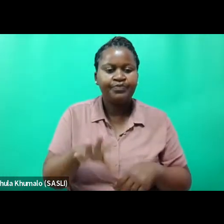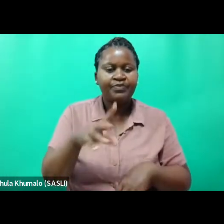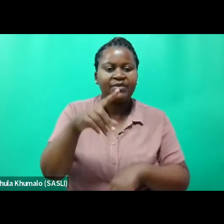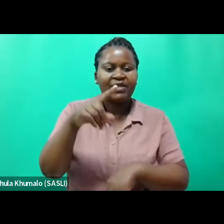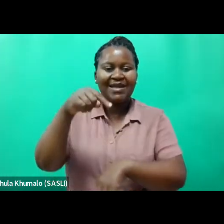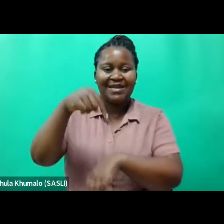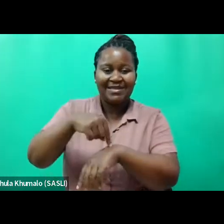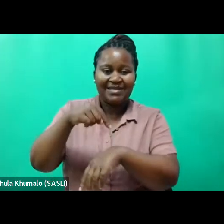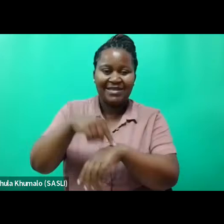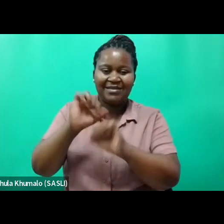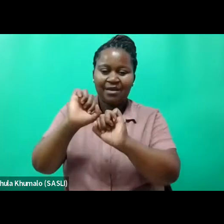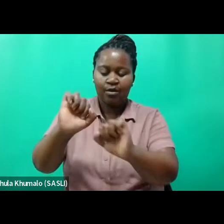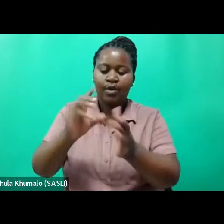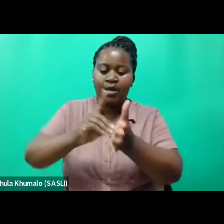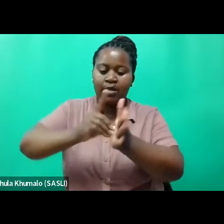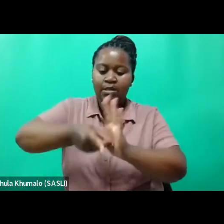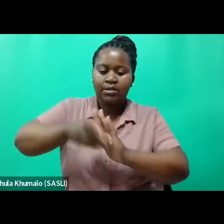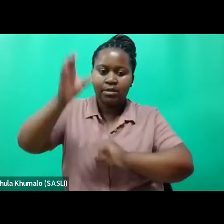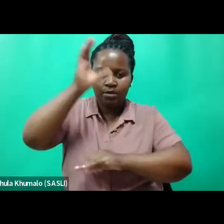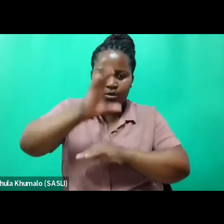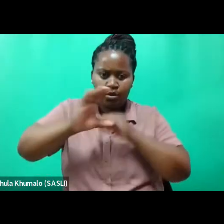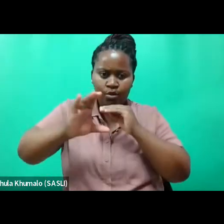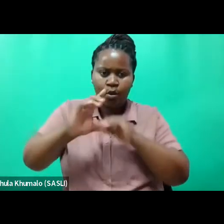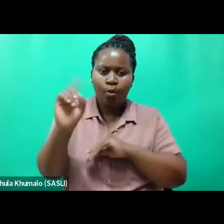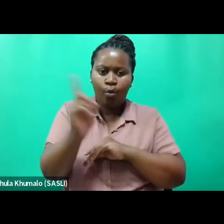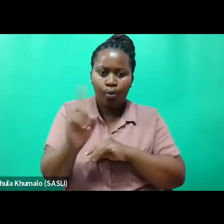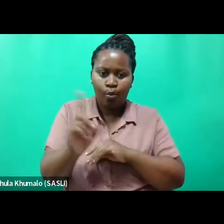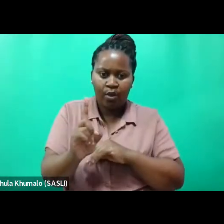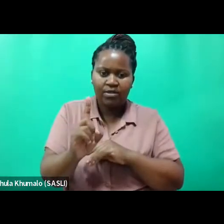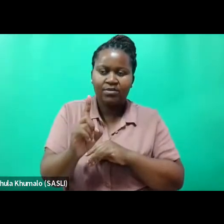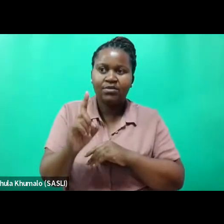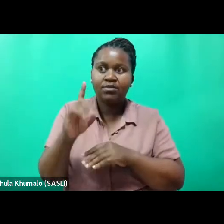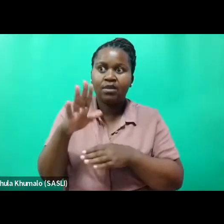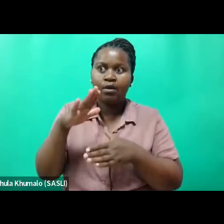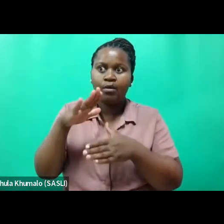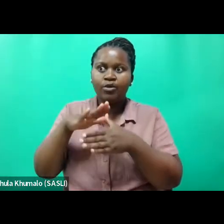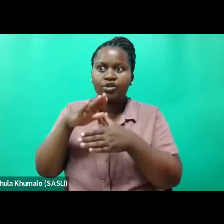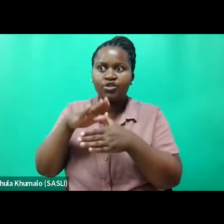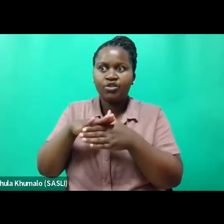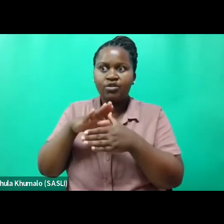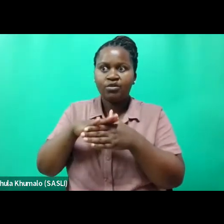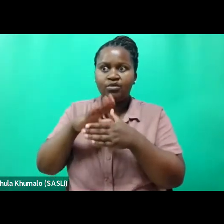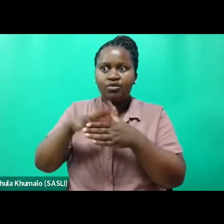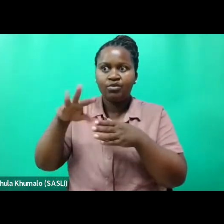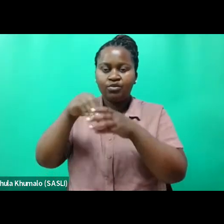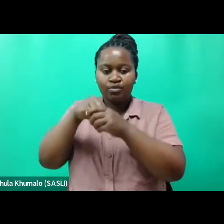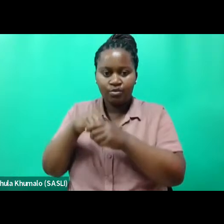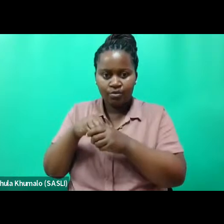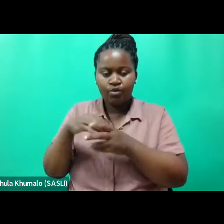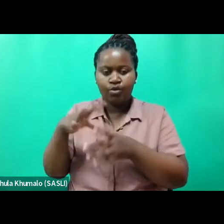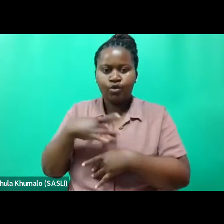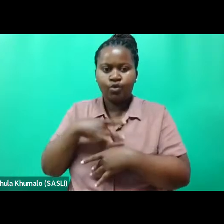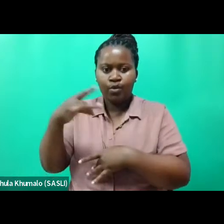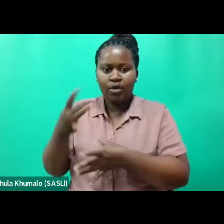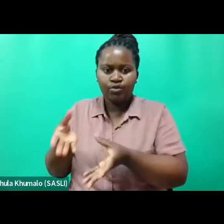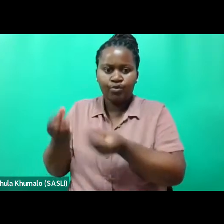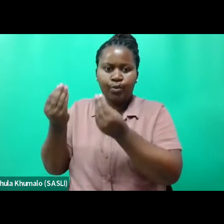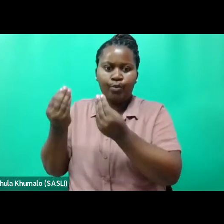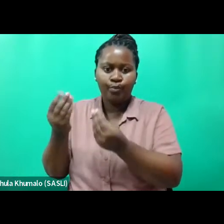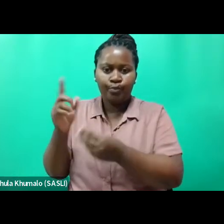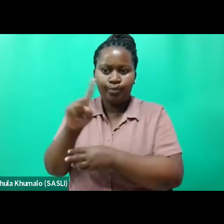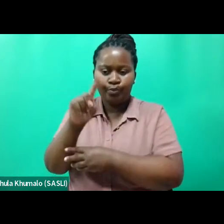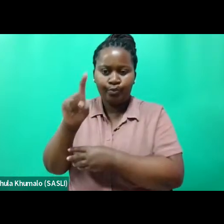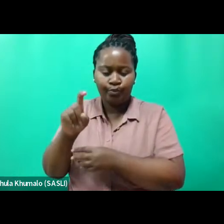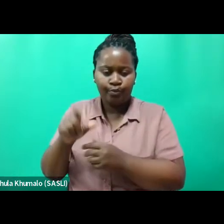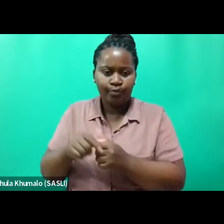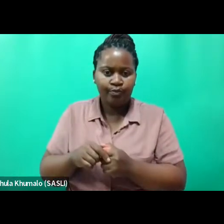Design College, what kind of accommodations would you have liked to have received? I